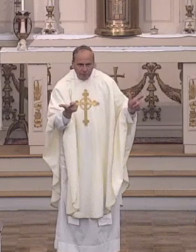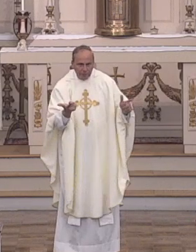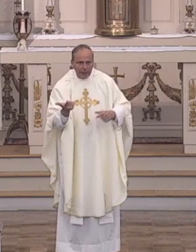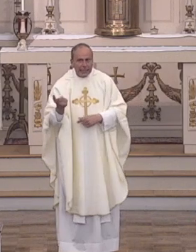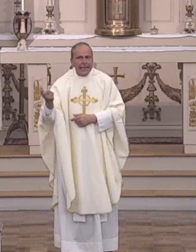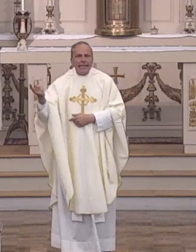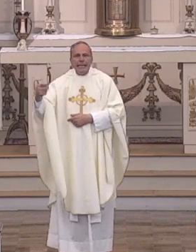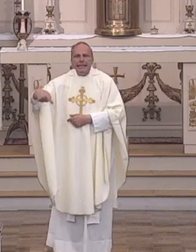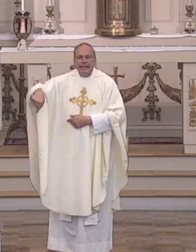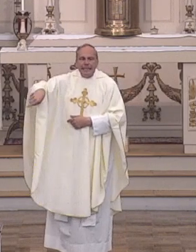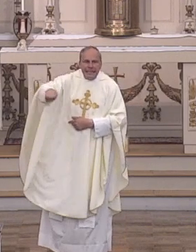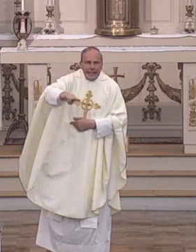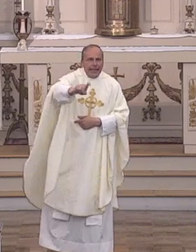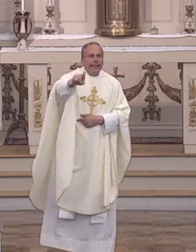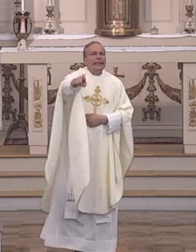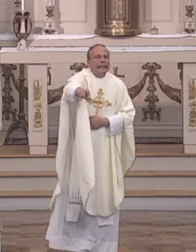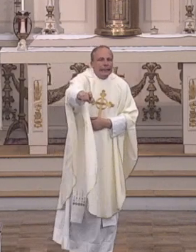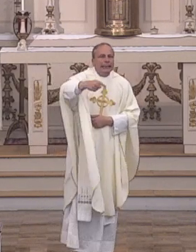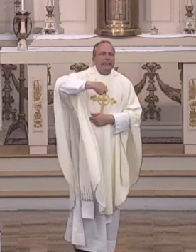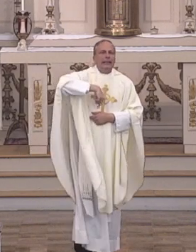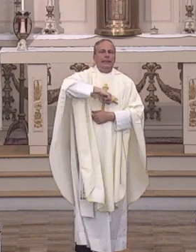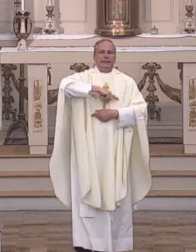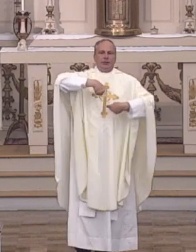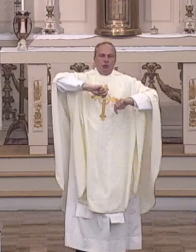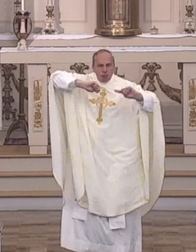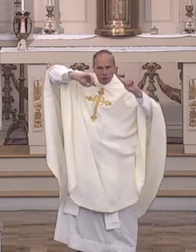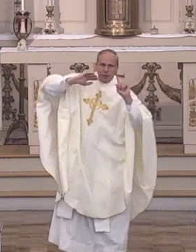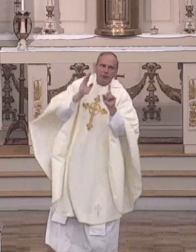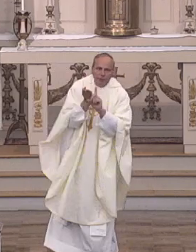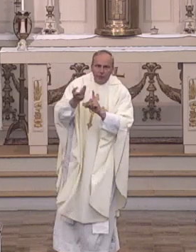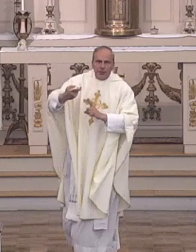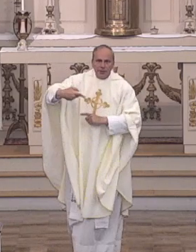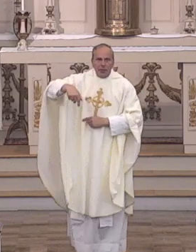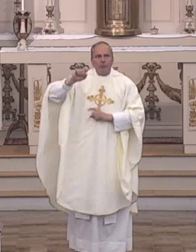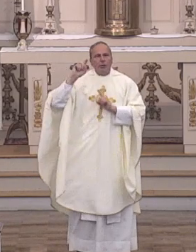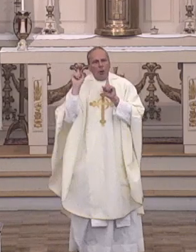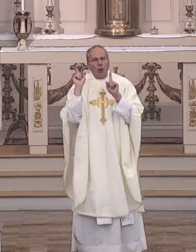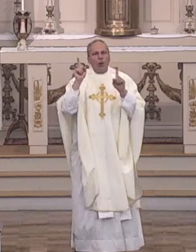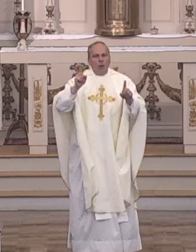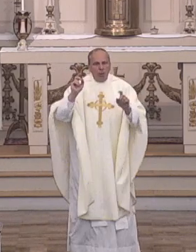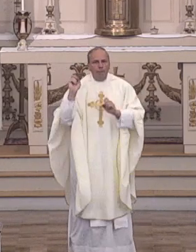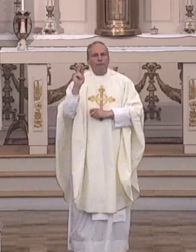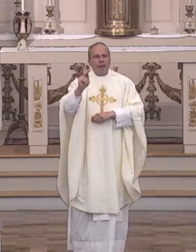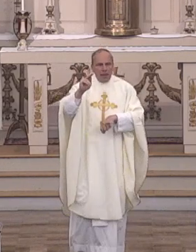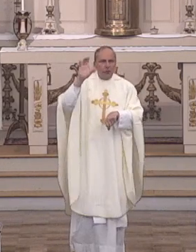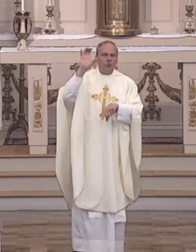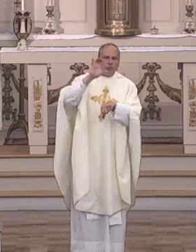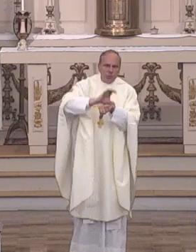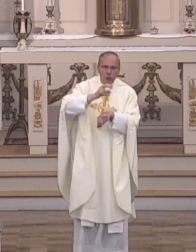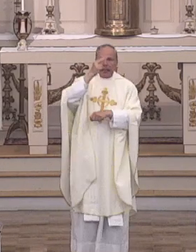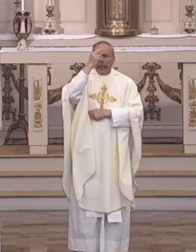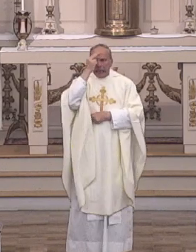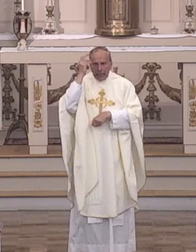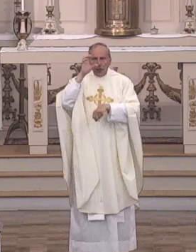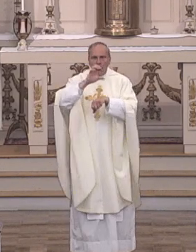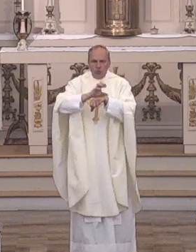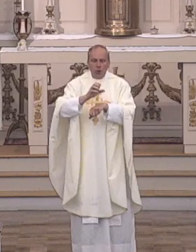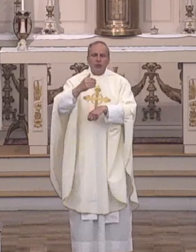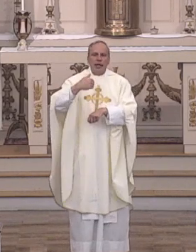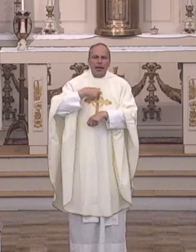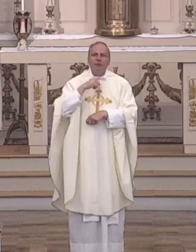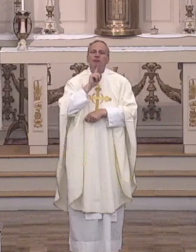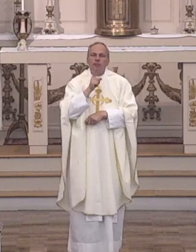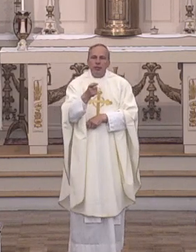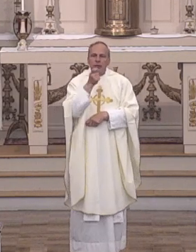that deep desire and that deep longing for the Eucharist, and they need us to try to convince them